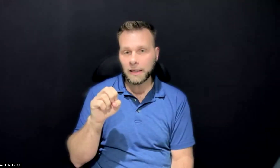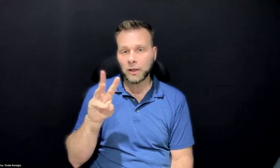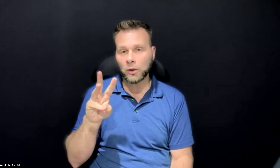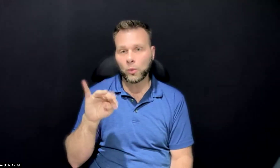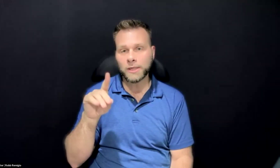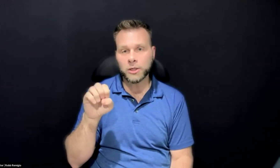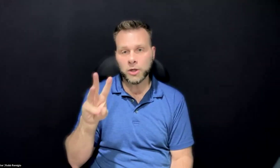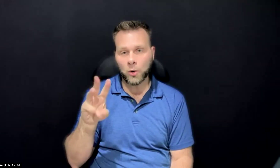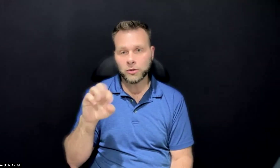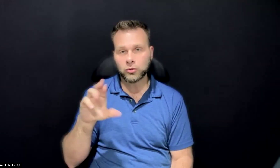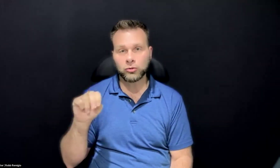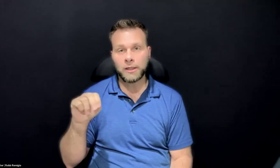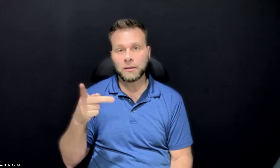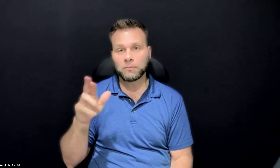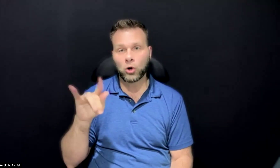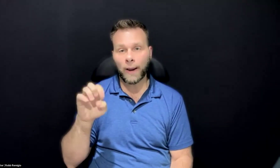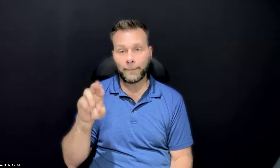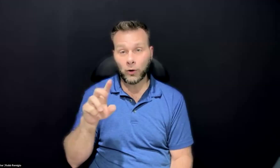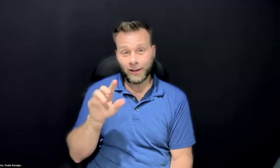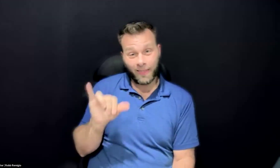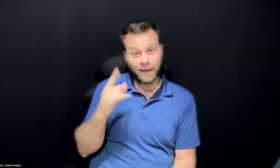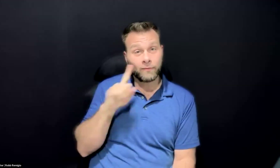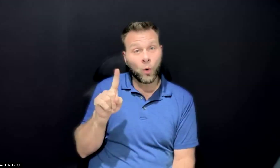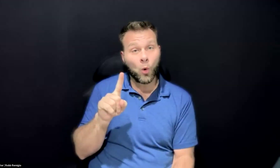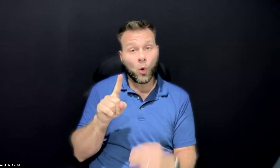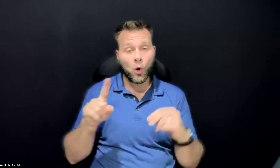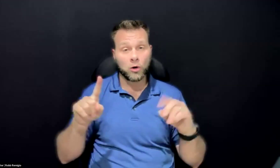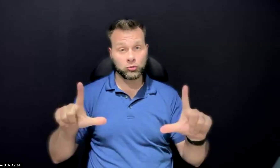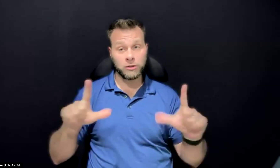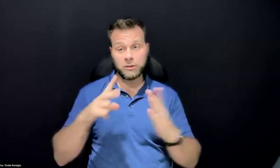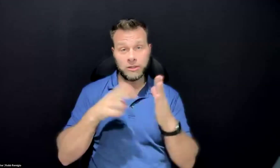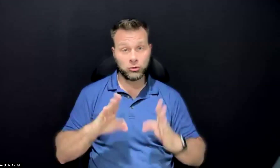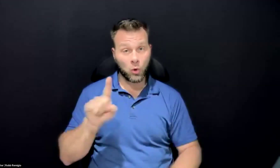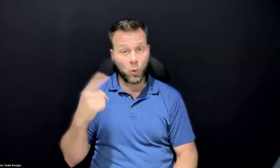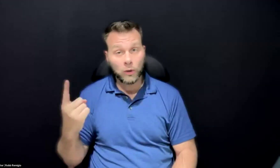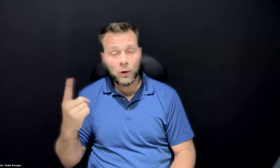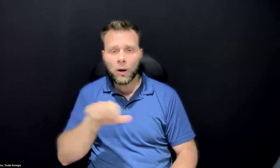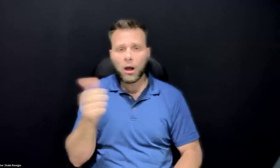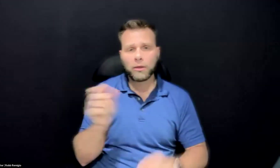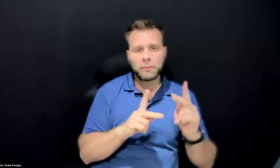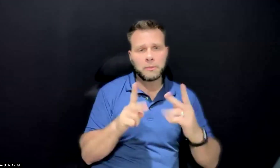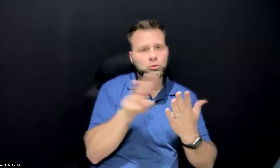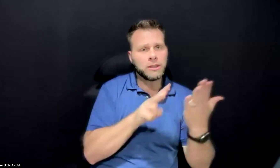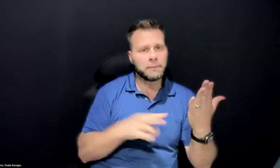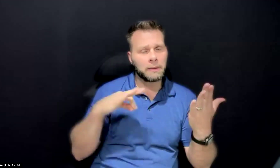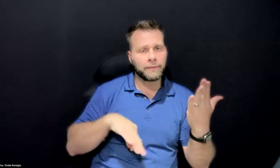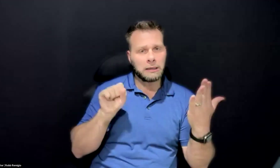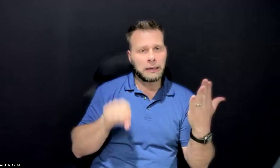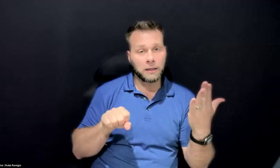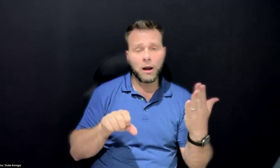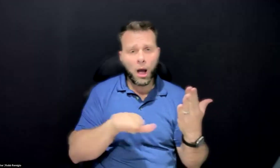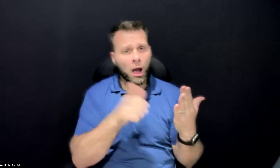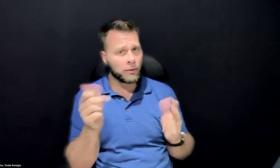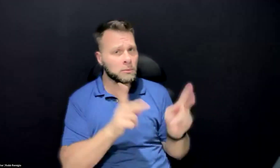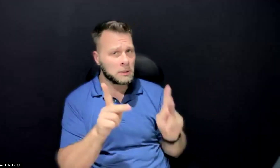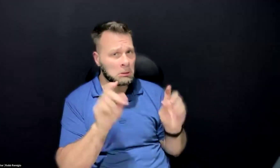is that a resource for screen reader users only, or can other people benefit by checking out your book? I think other people might be able